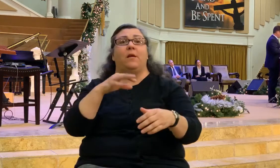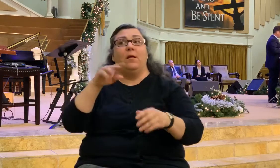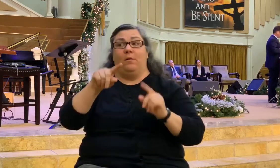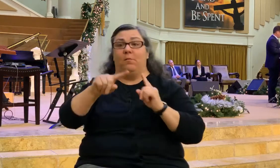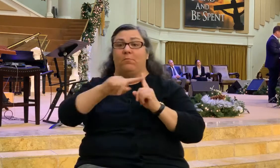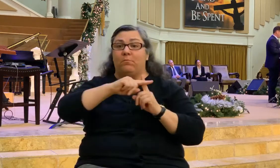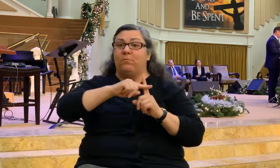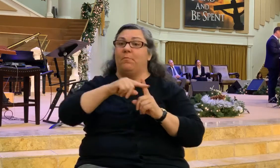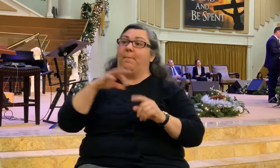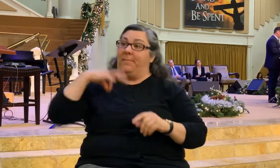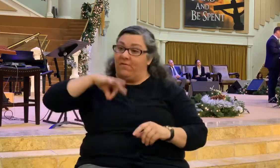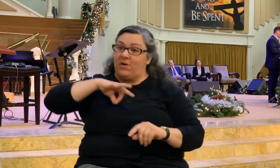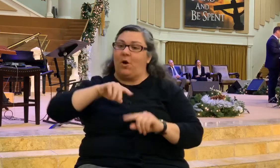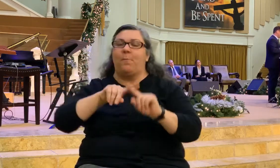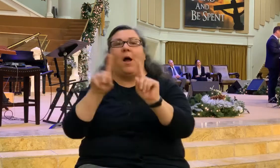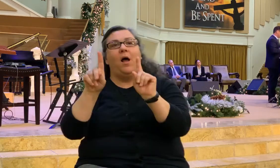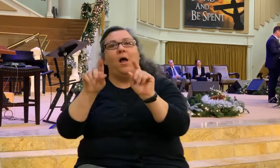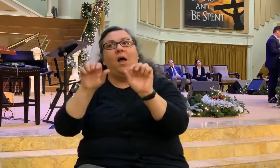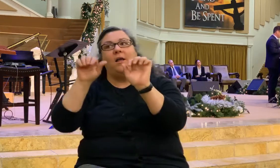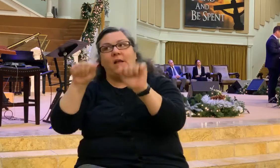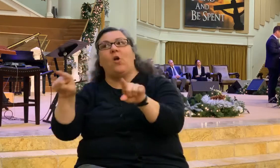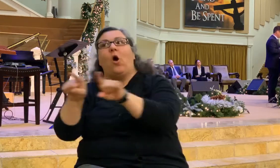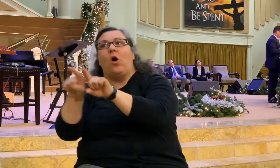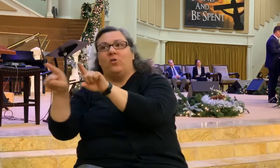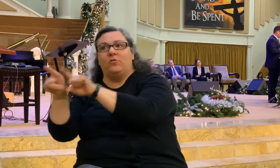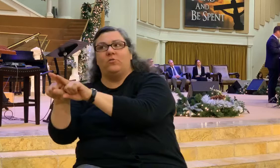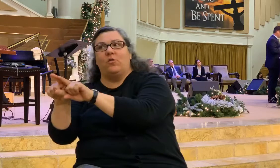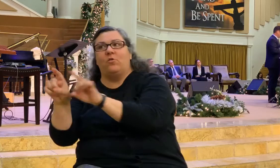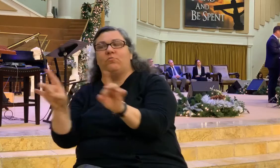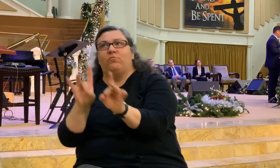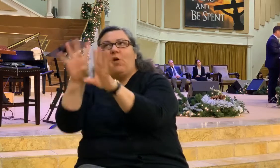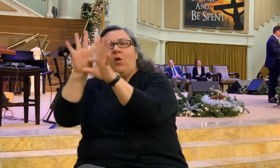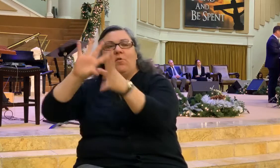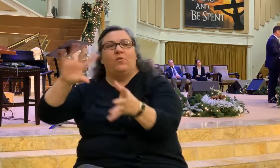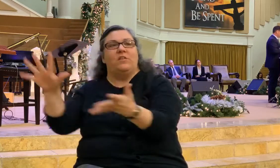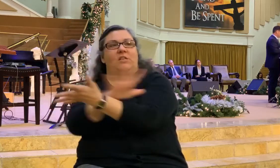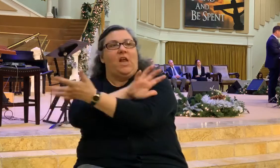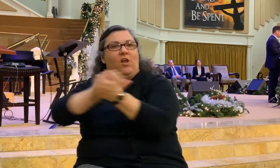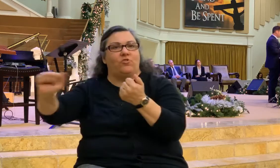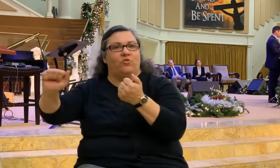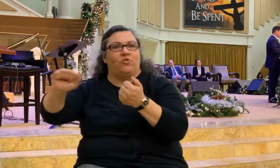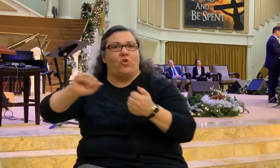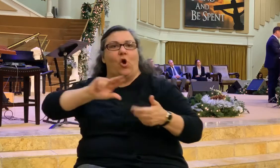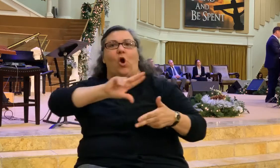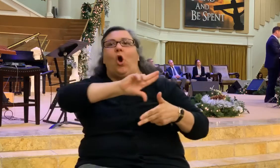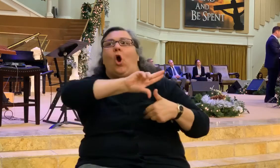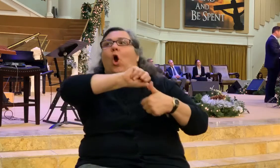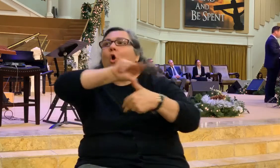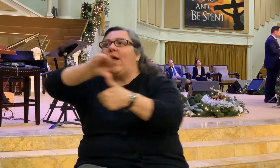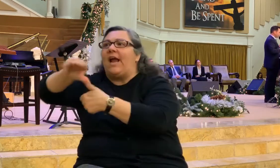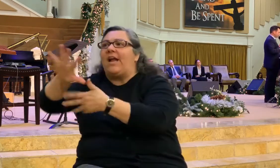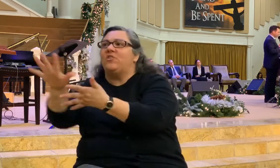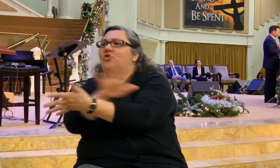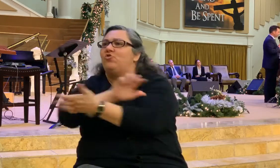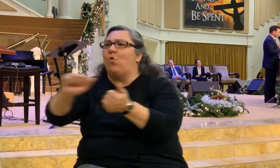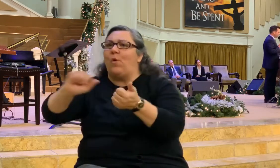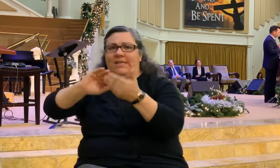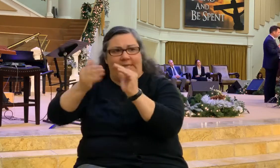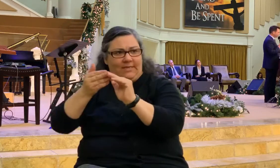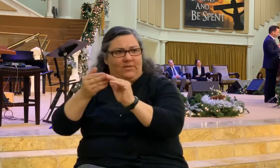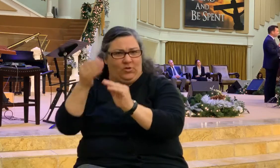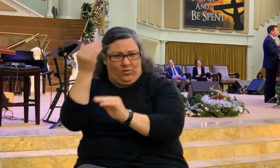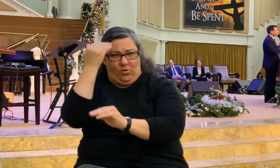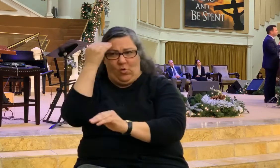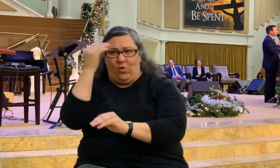of some of the world's greatest natural disasters. Hurricanes destroy cities. Like the 2005